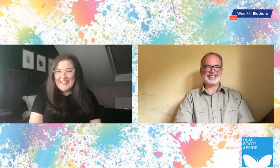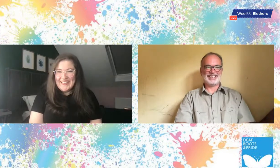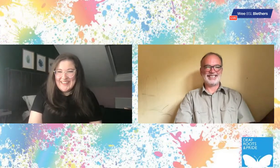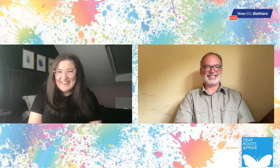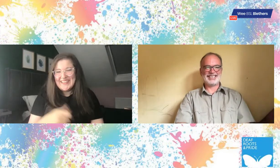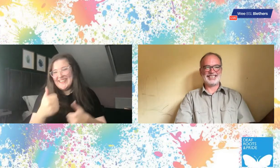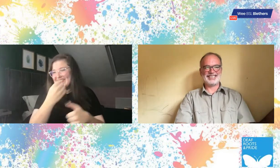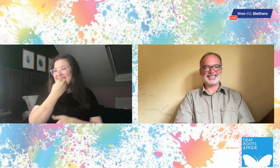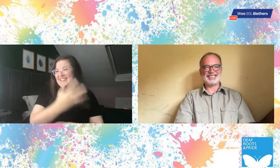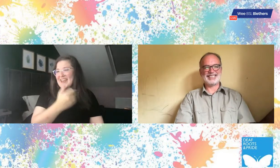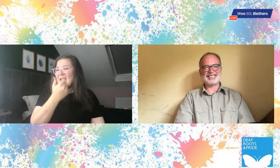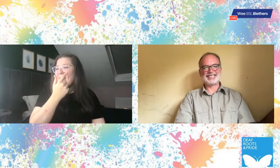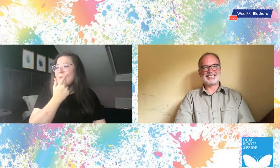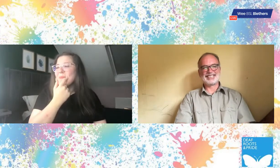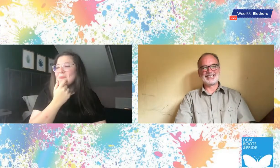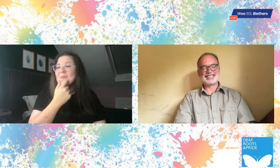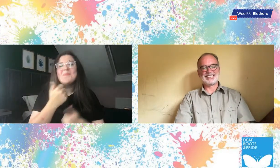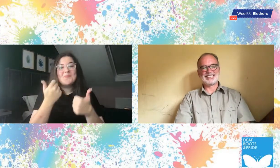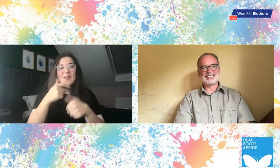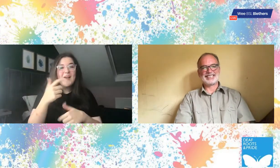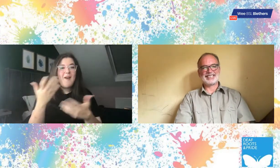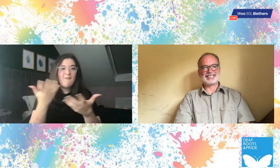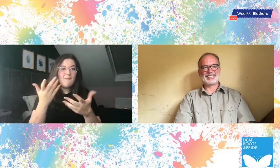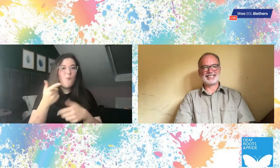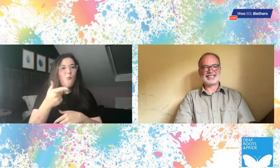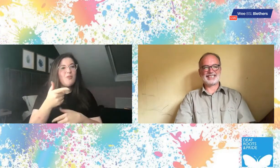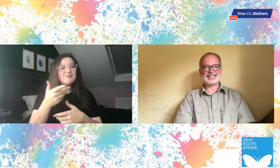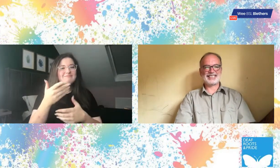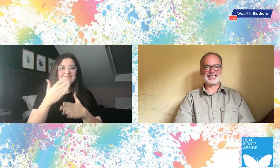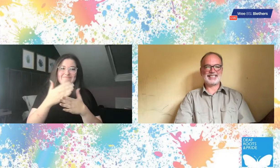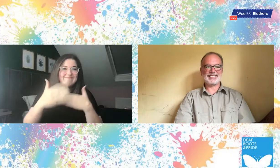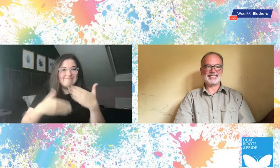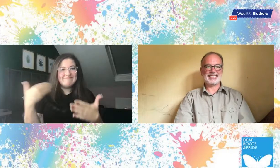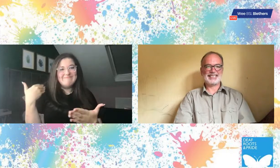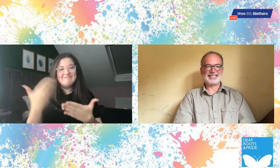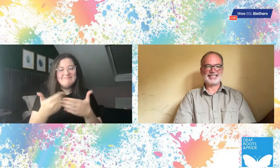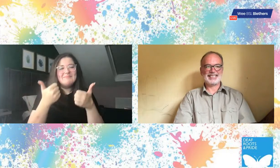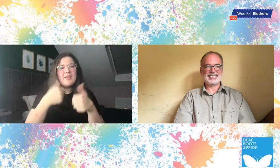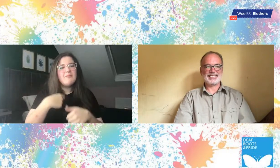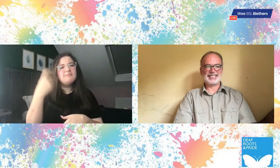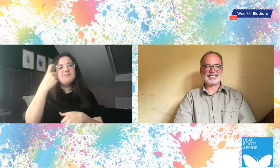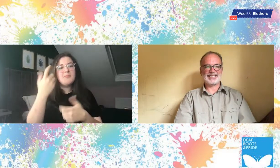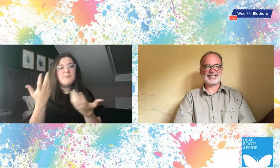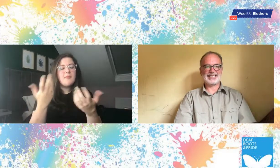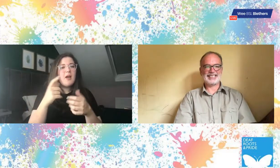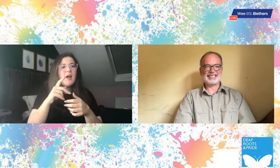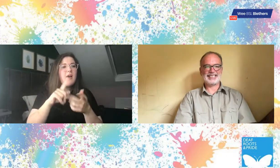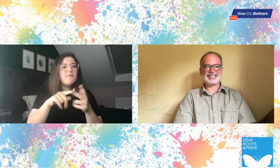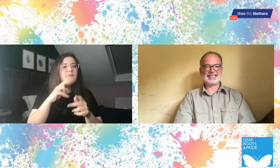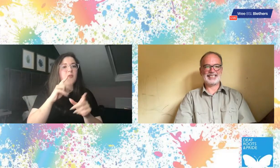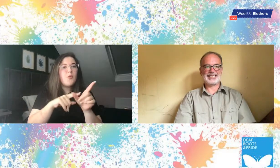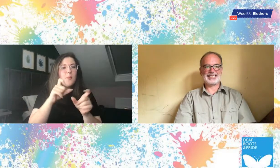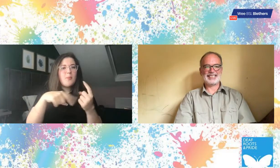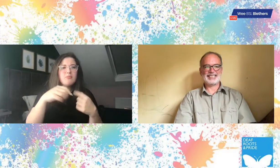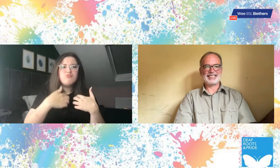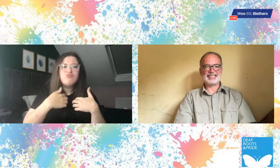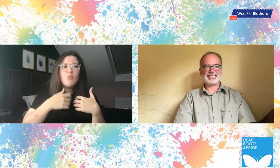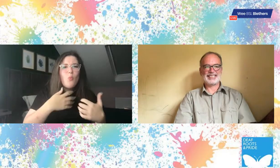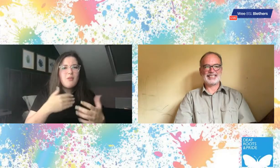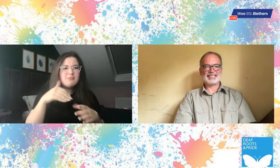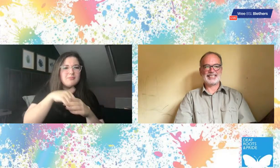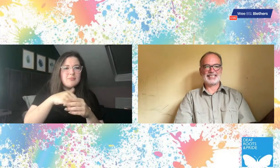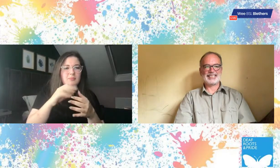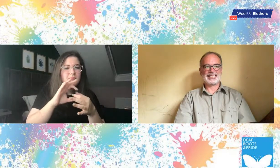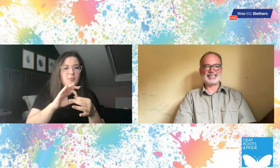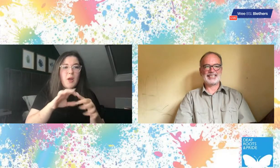a bit exhausted, but Oh, it's I'm good. sure I'd be sleeping like there's no tomorrow if I was doing volunteering like that.